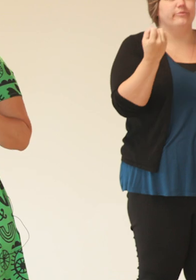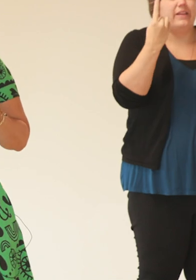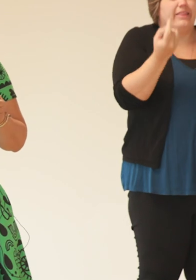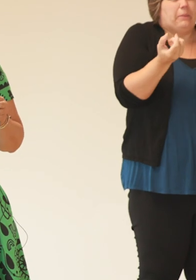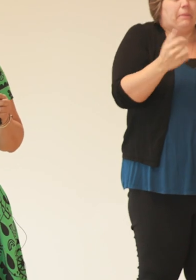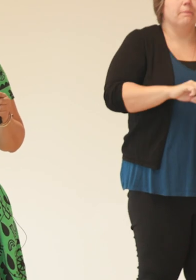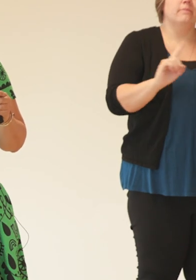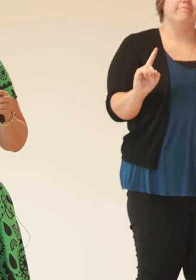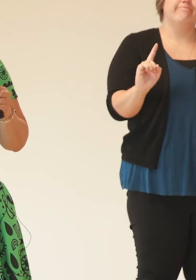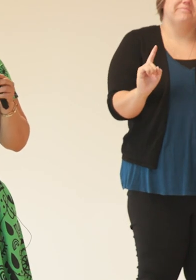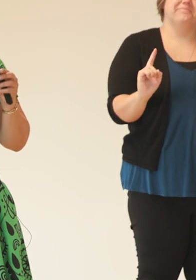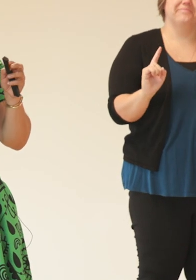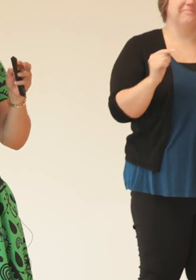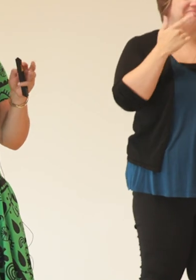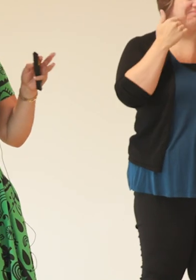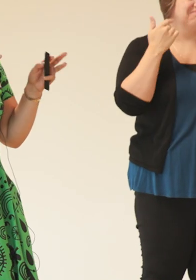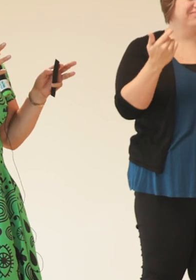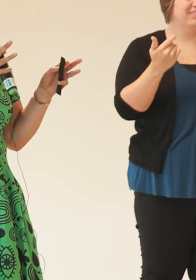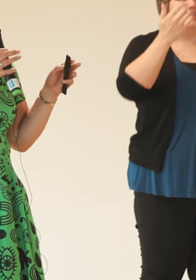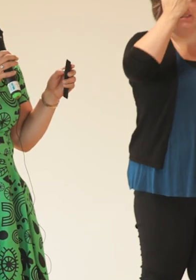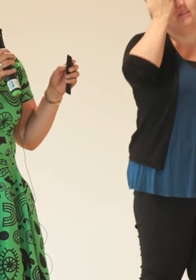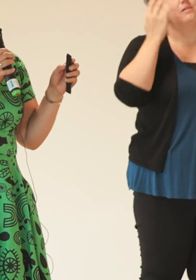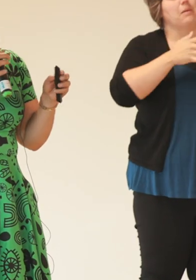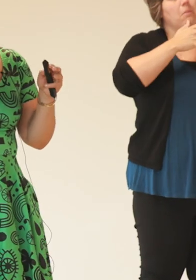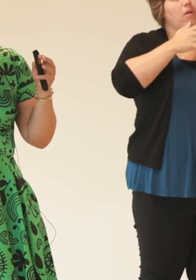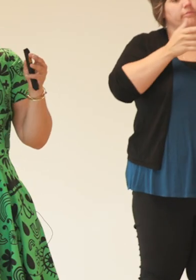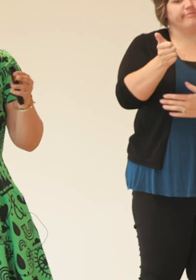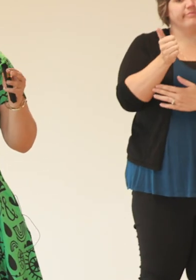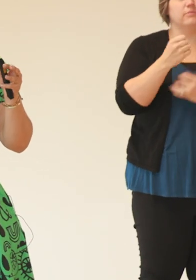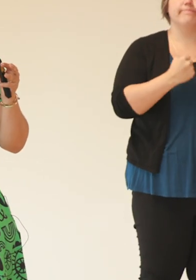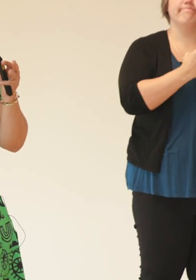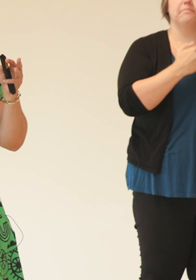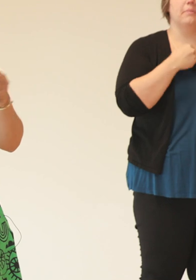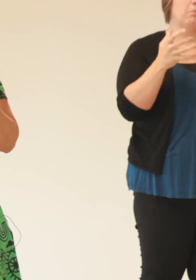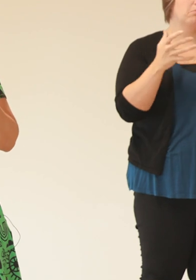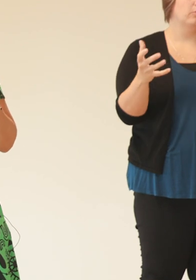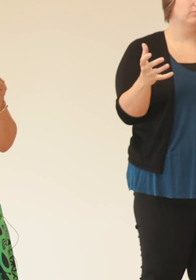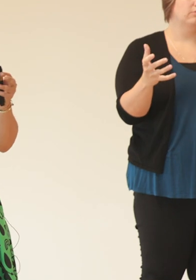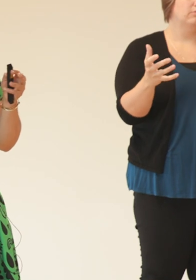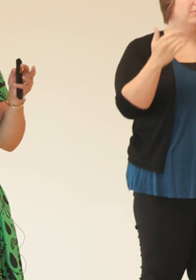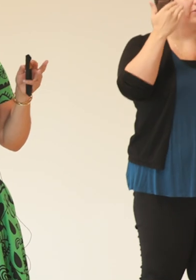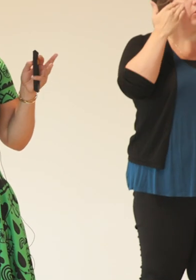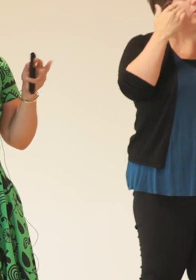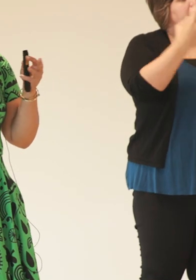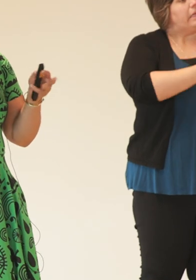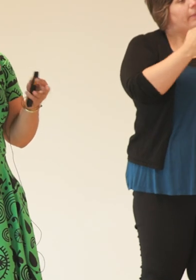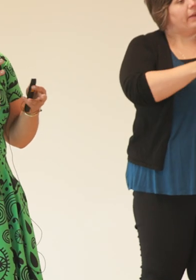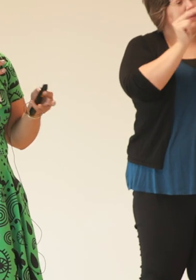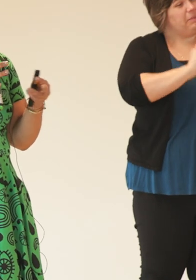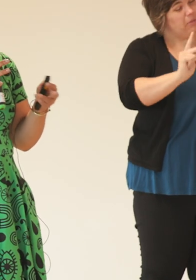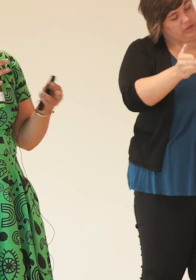but you know, sometimes she's my biggest supporter, but sometimes our closest people